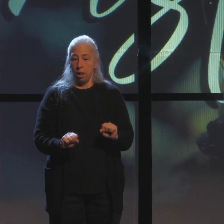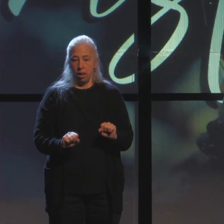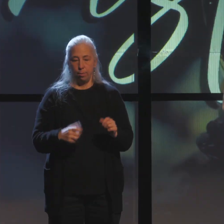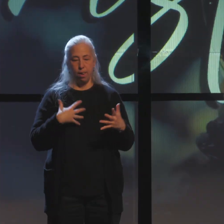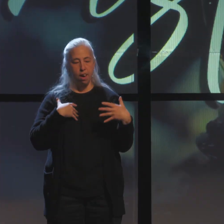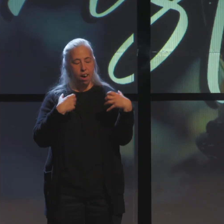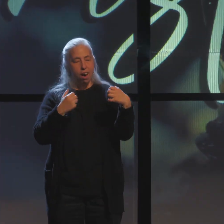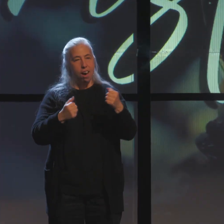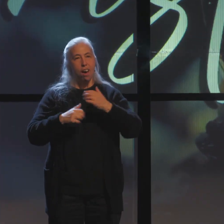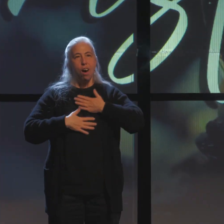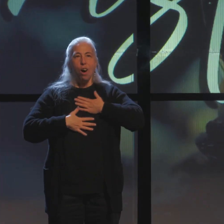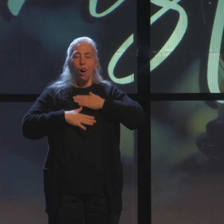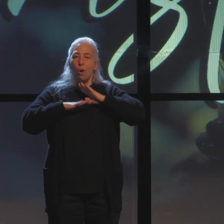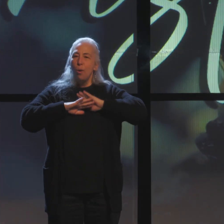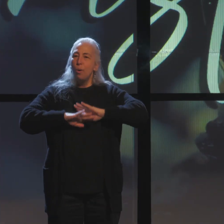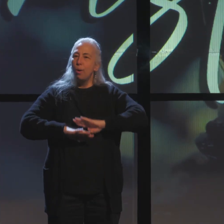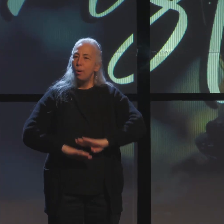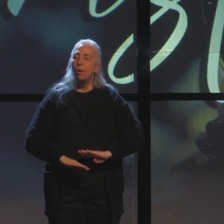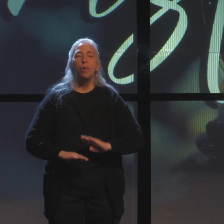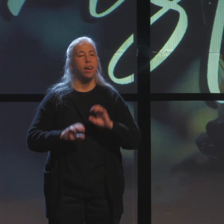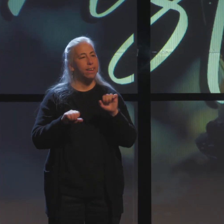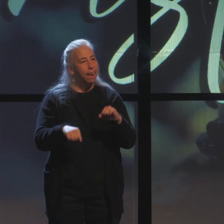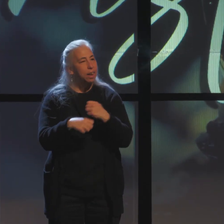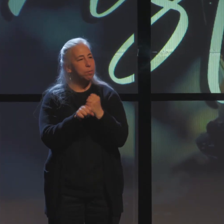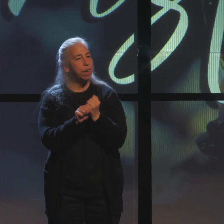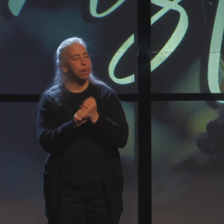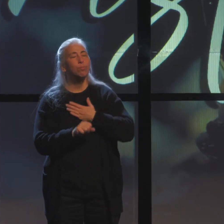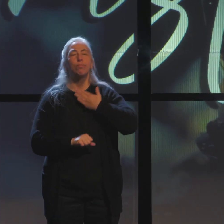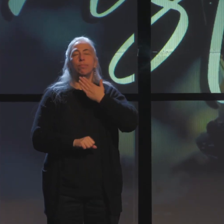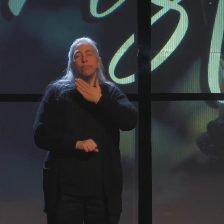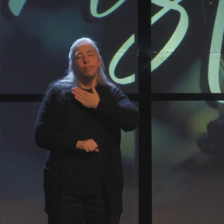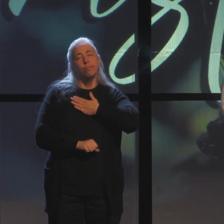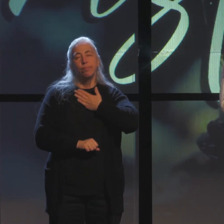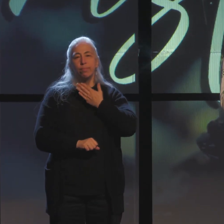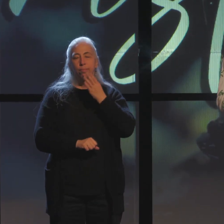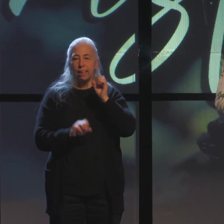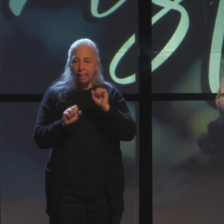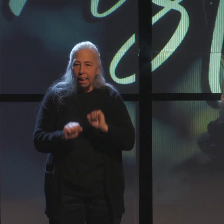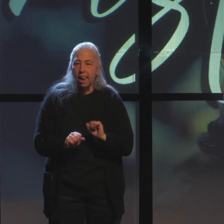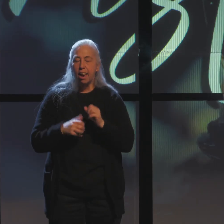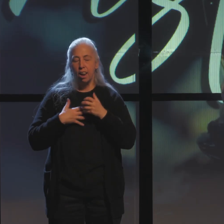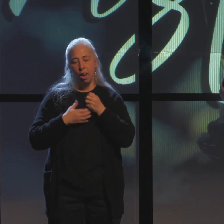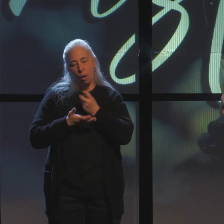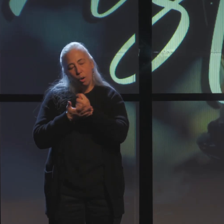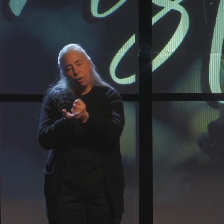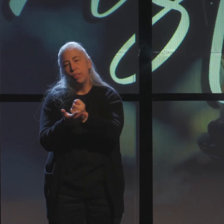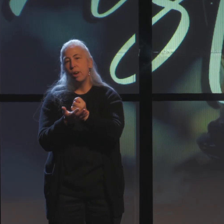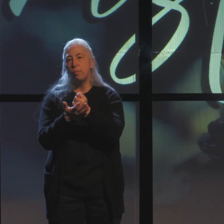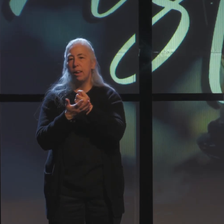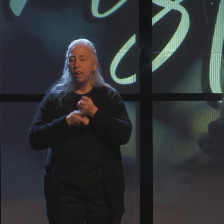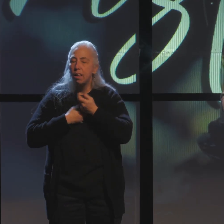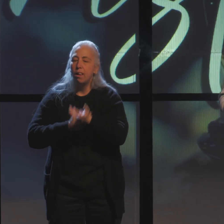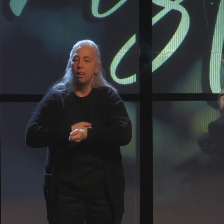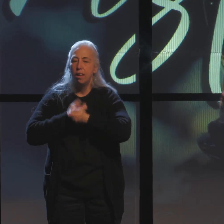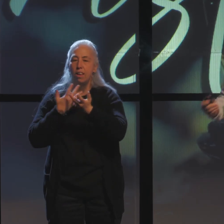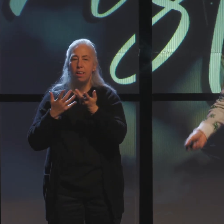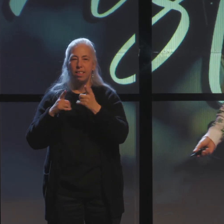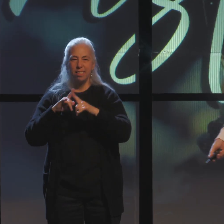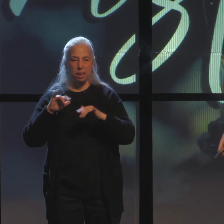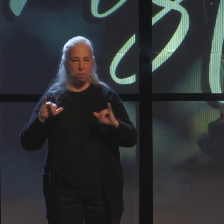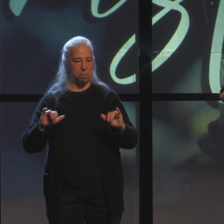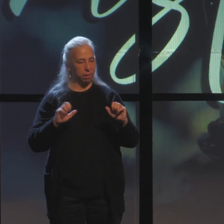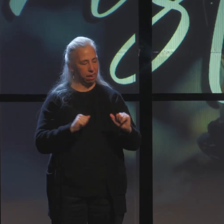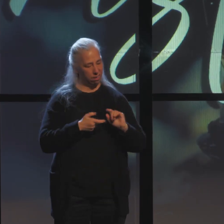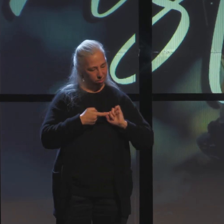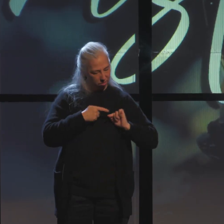story can produce a sense of joy, and it can be therapeutic, but it can also bring harm. I think right